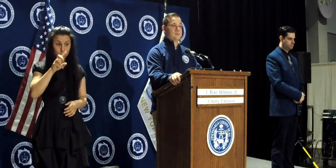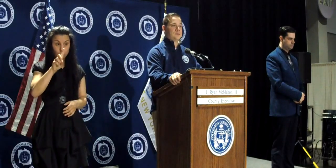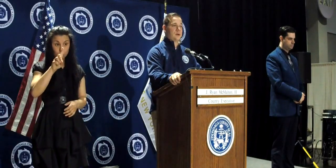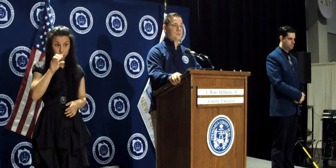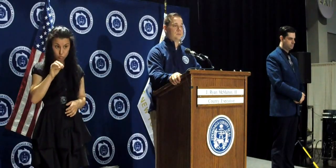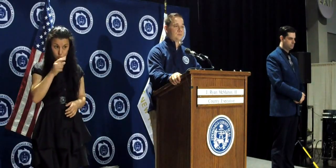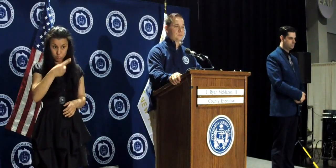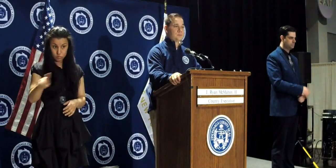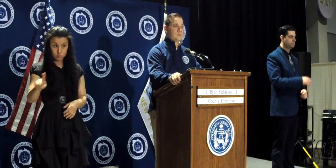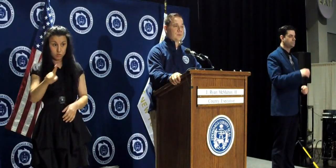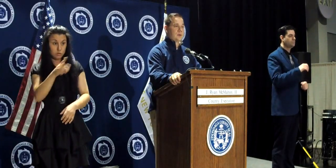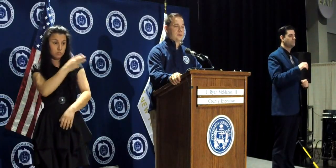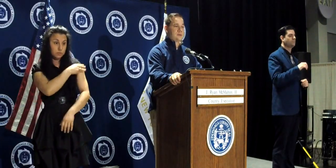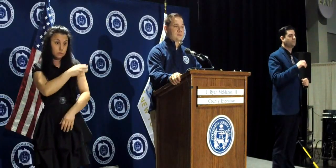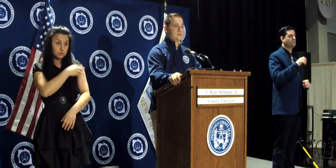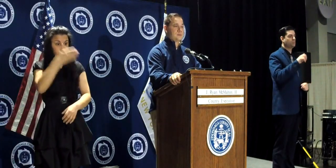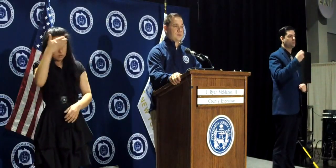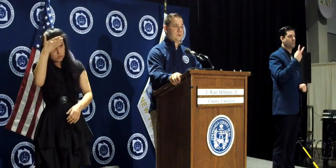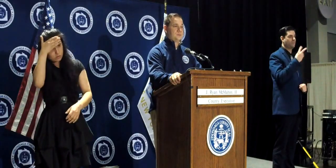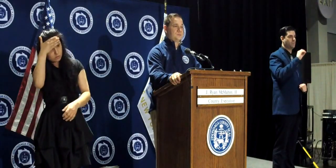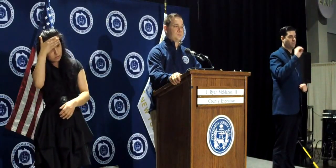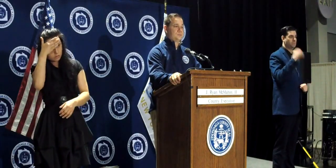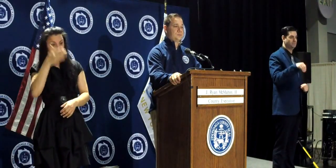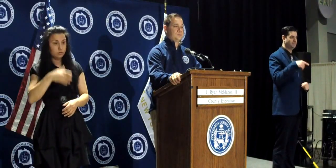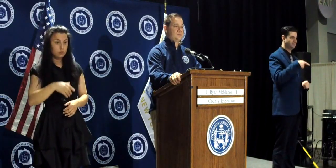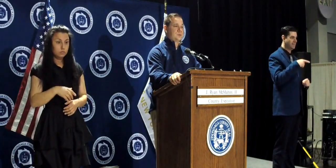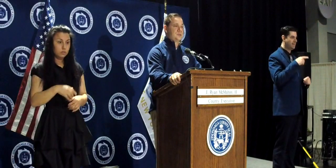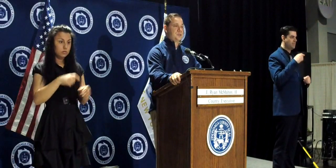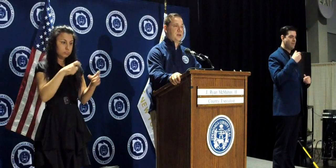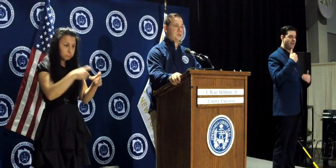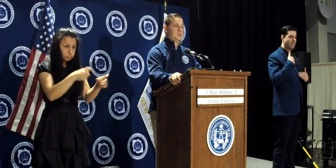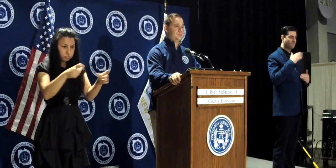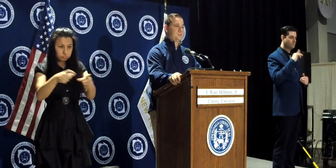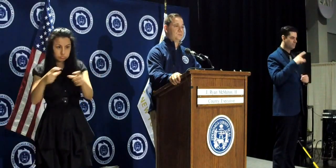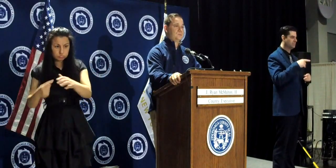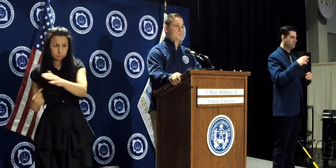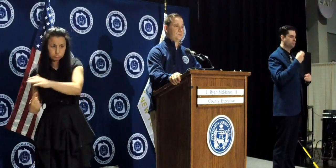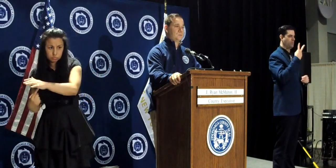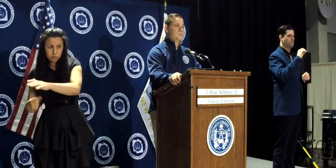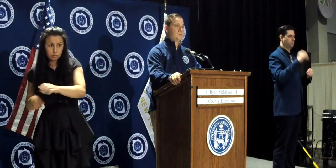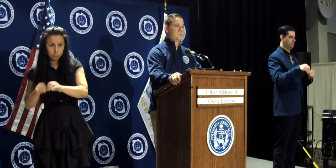right? So that's, that's a challenge.